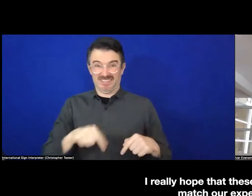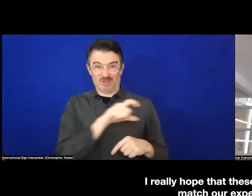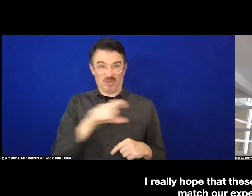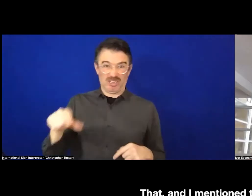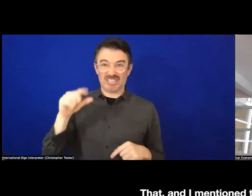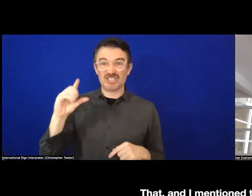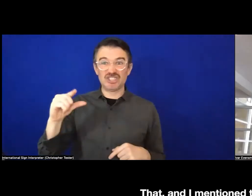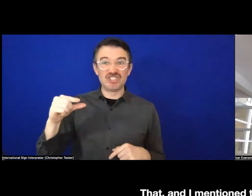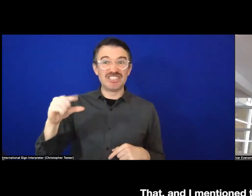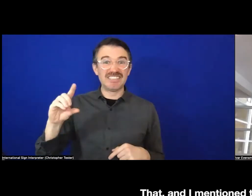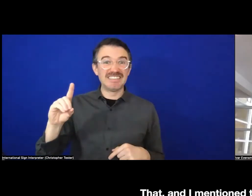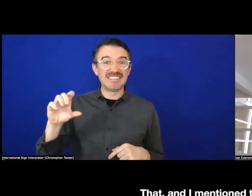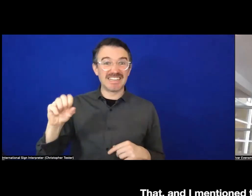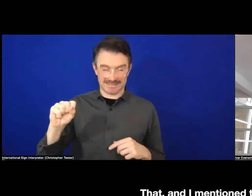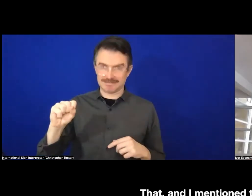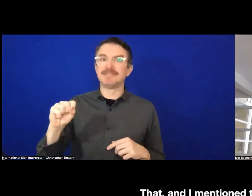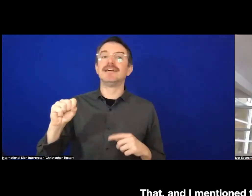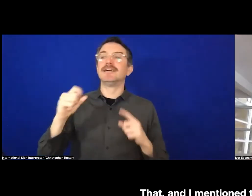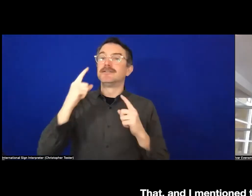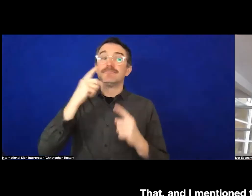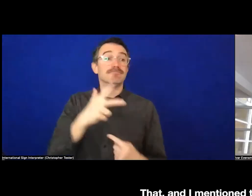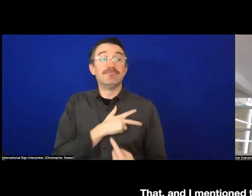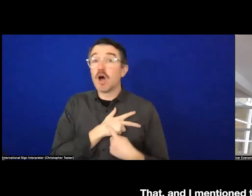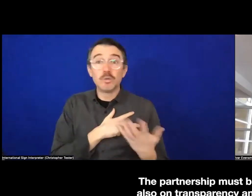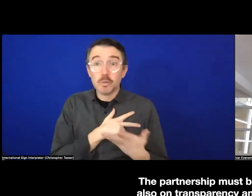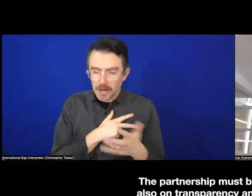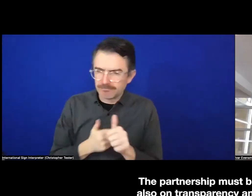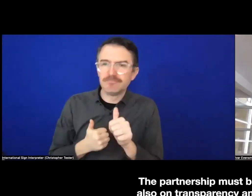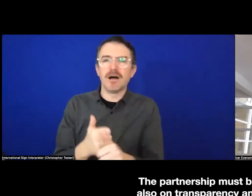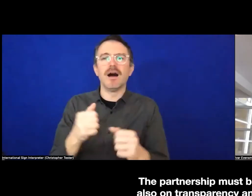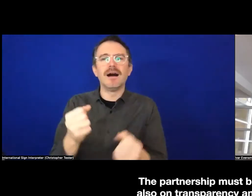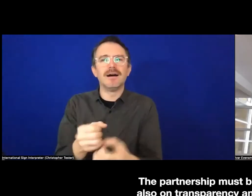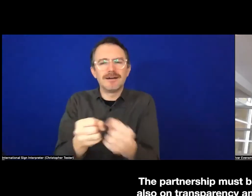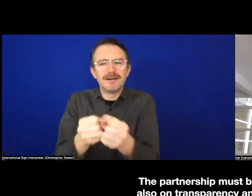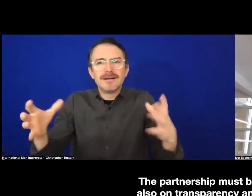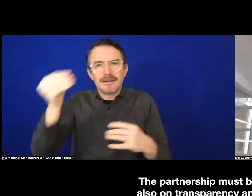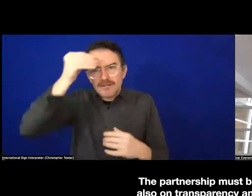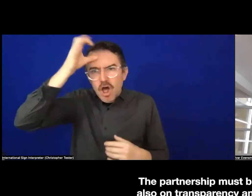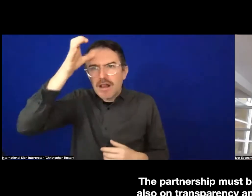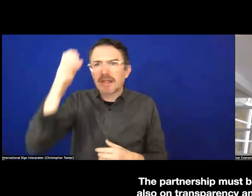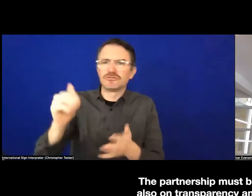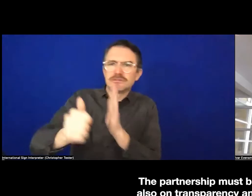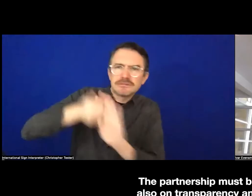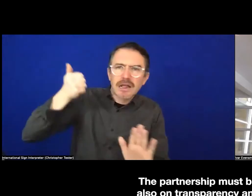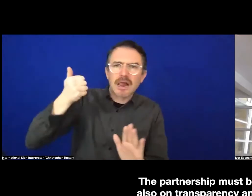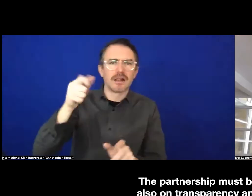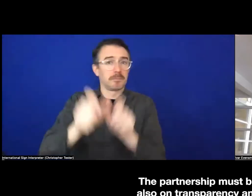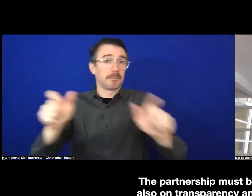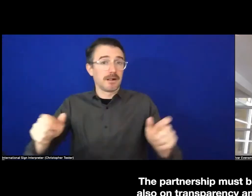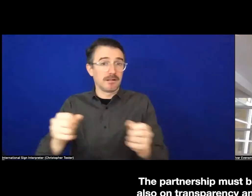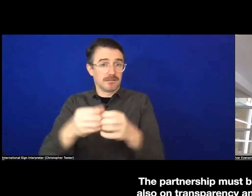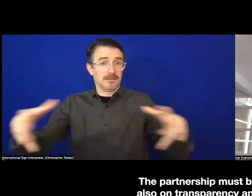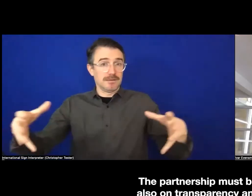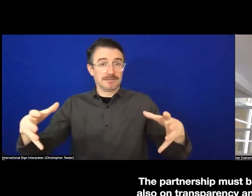match our experiences and I mentioned 3 key things. that partnership must build on trust, but